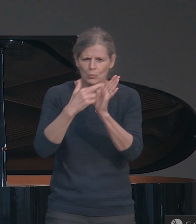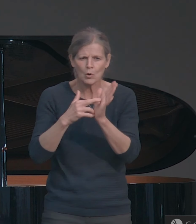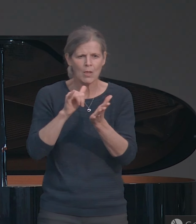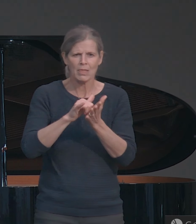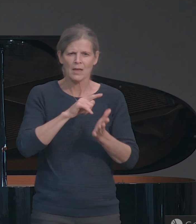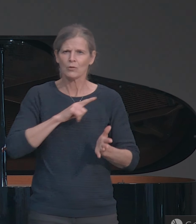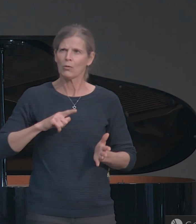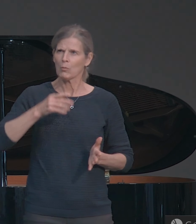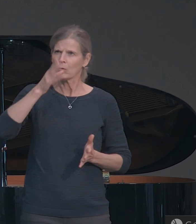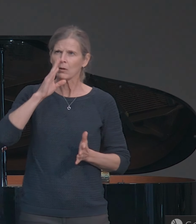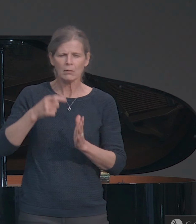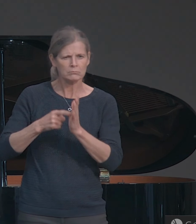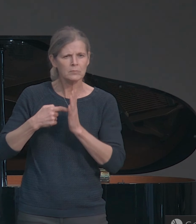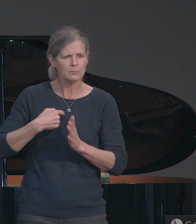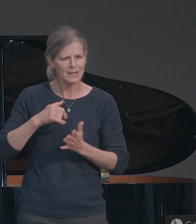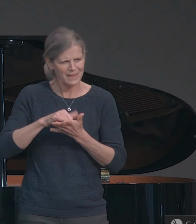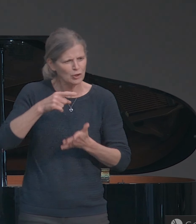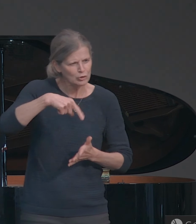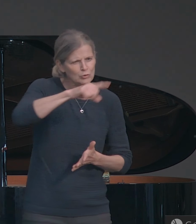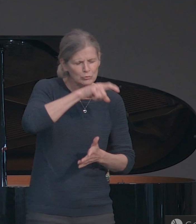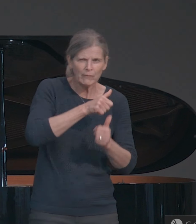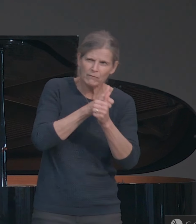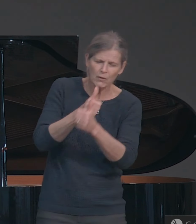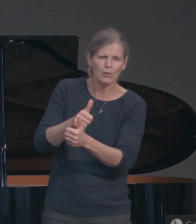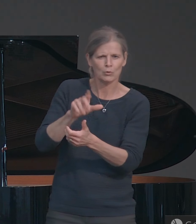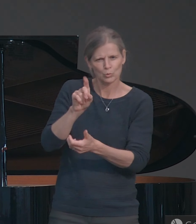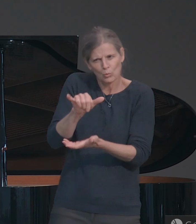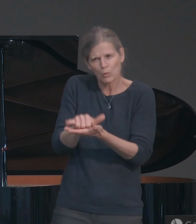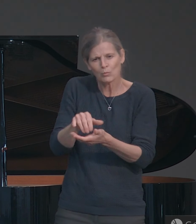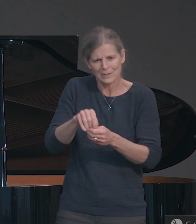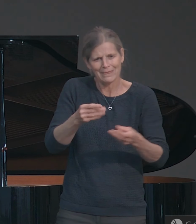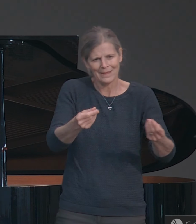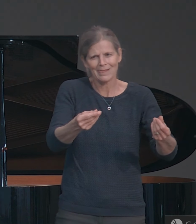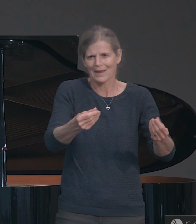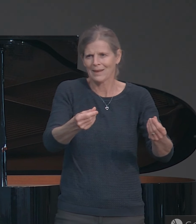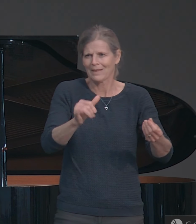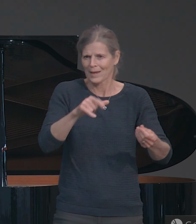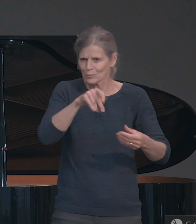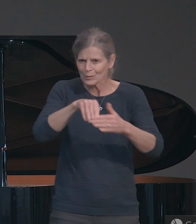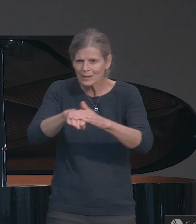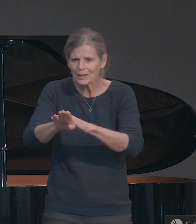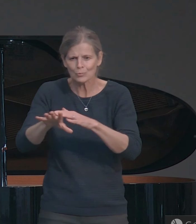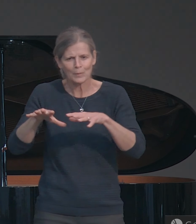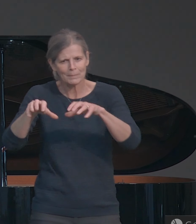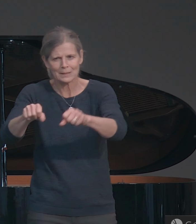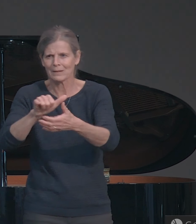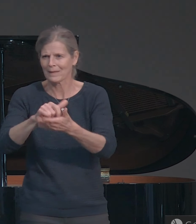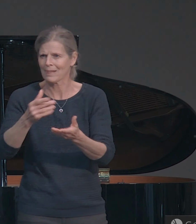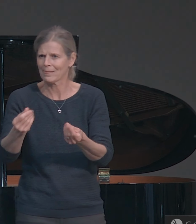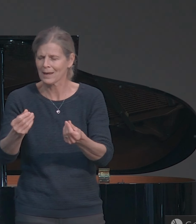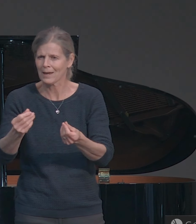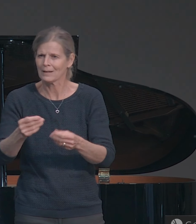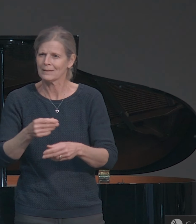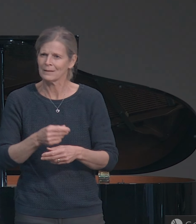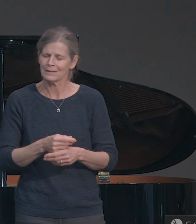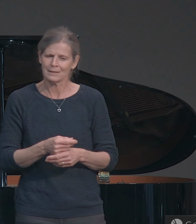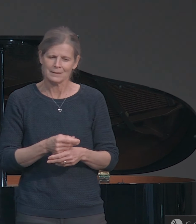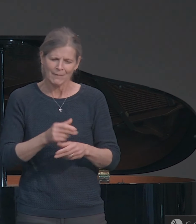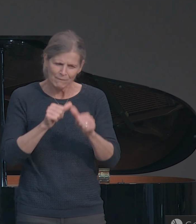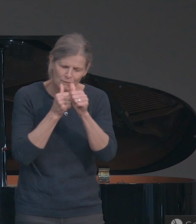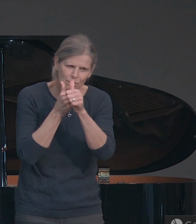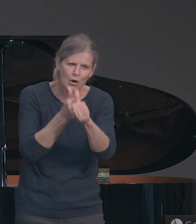my God commanded me that you should do them in the land that you are entering to take possession of it. Keep them and do